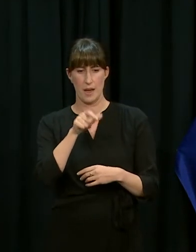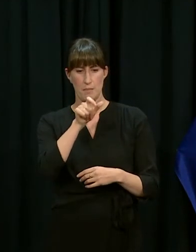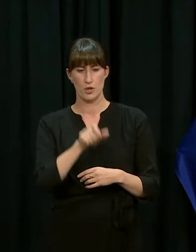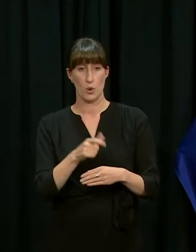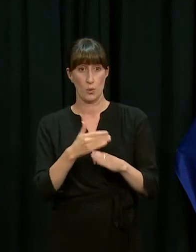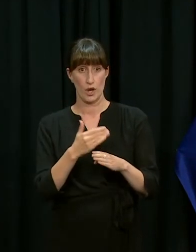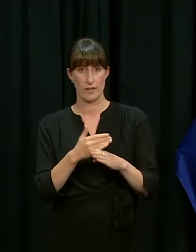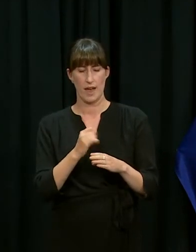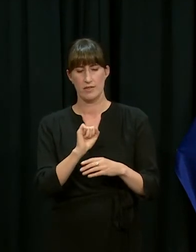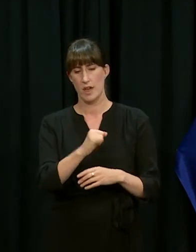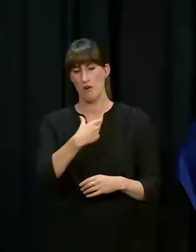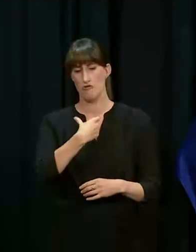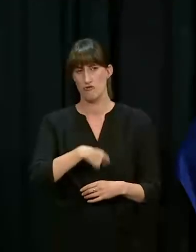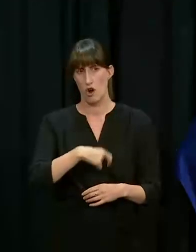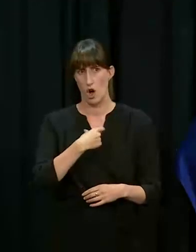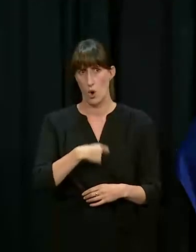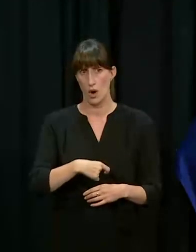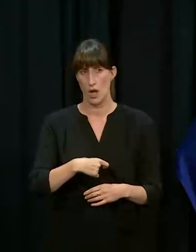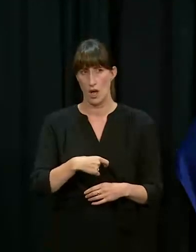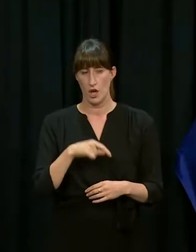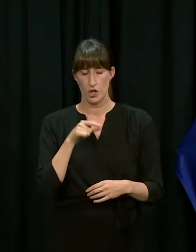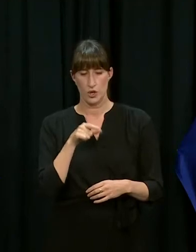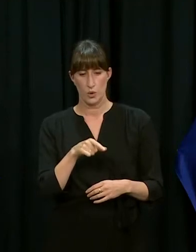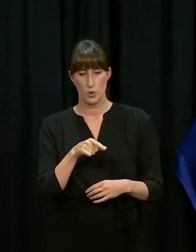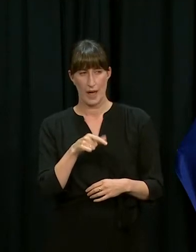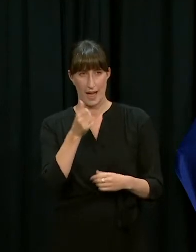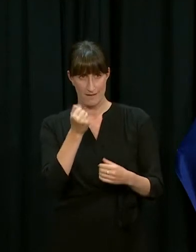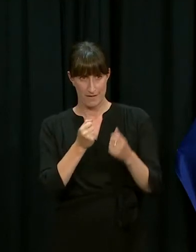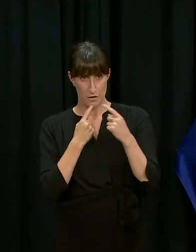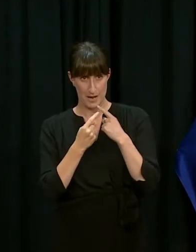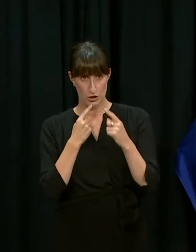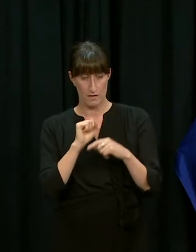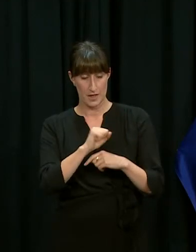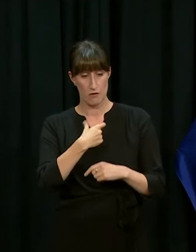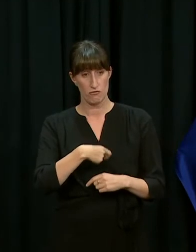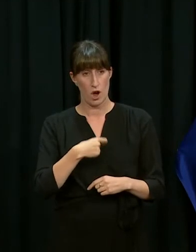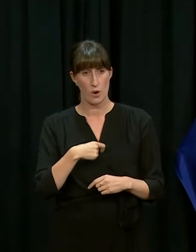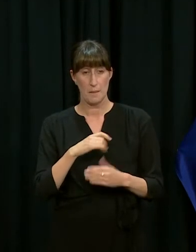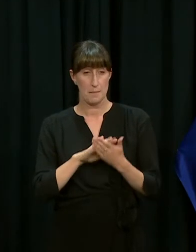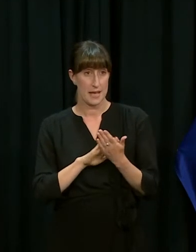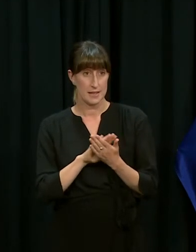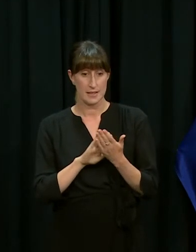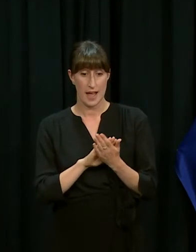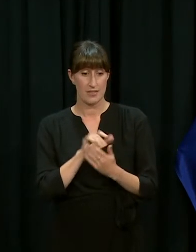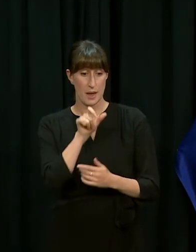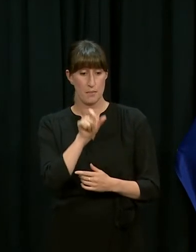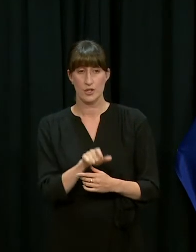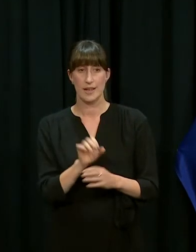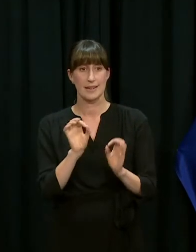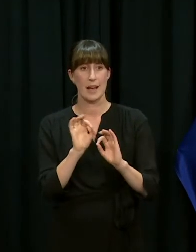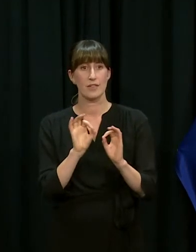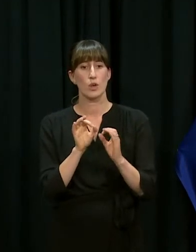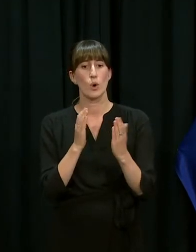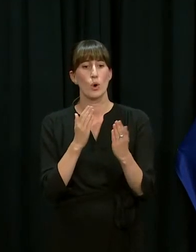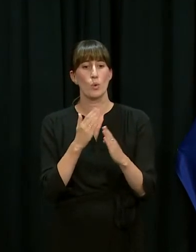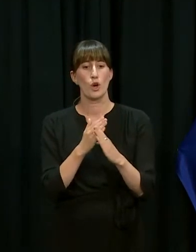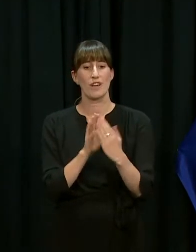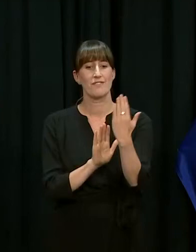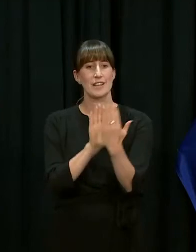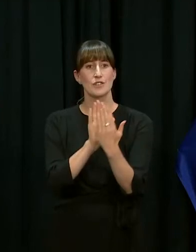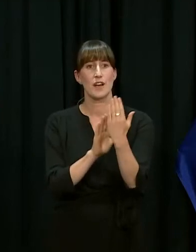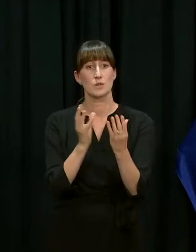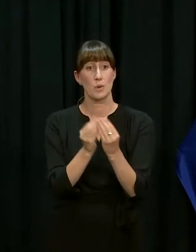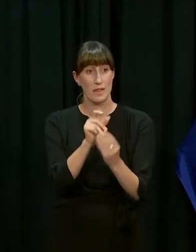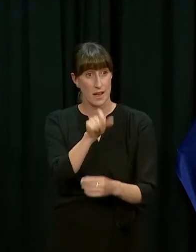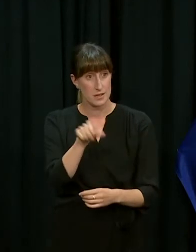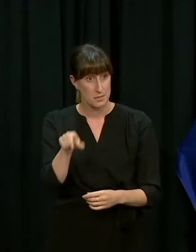have a front-facing, public-facing role? Is that what you mean? Look, all the details will be released, but we certainly